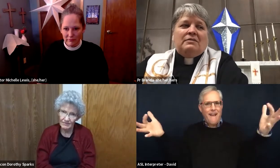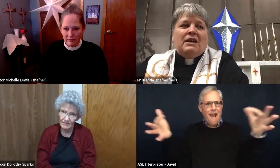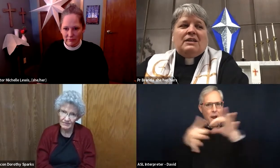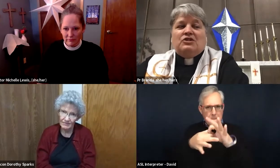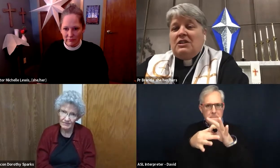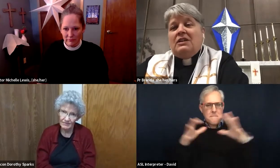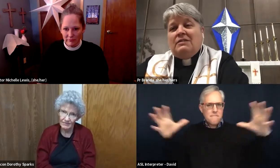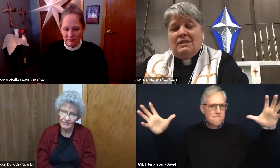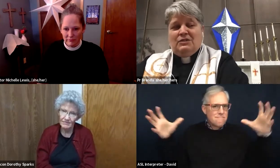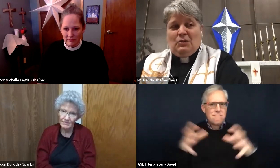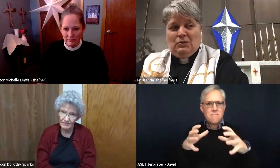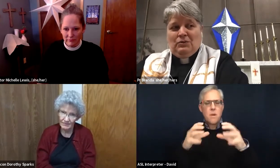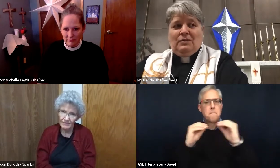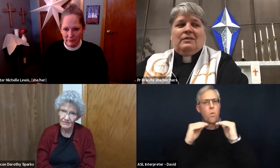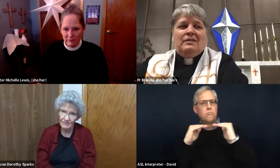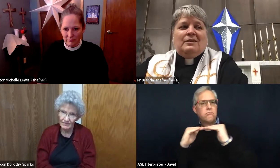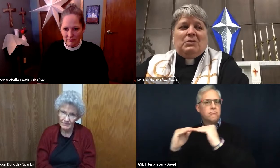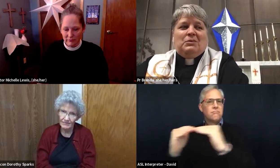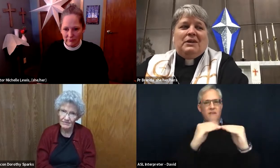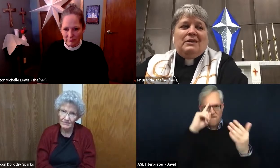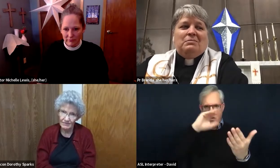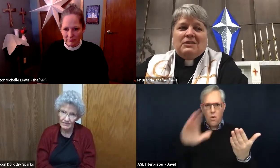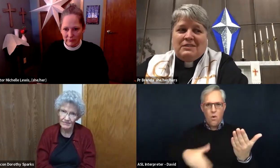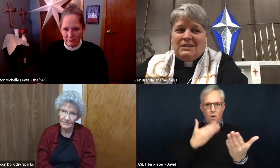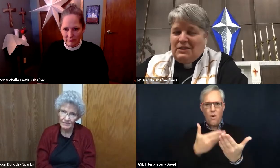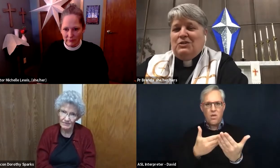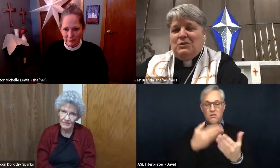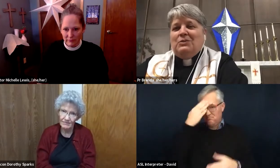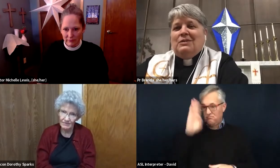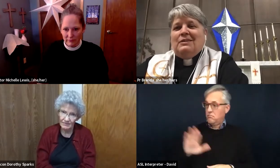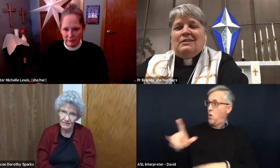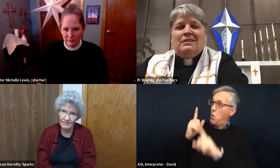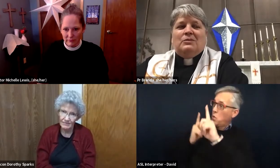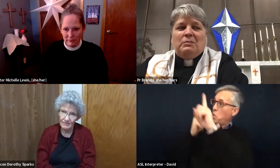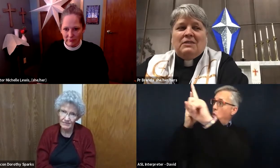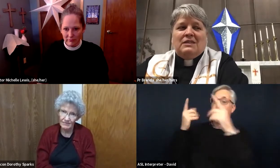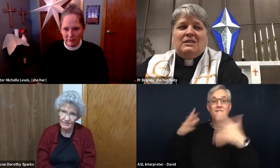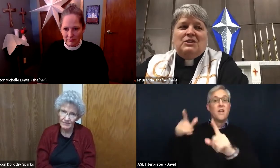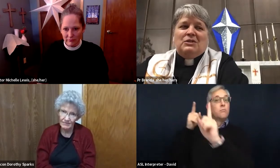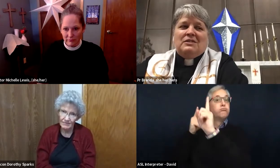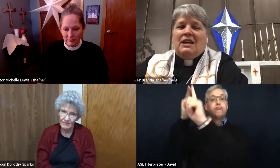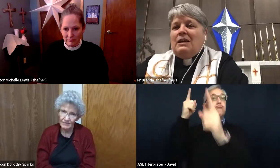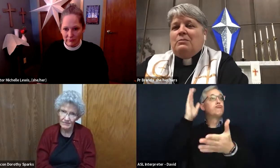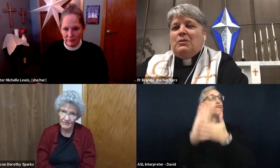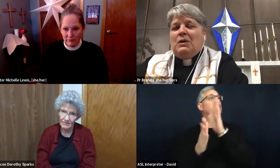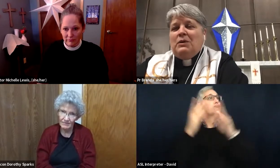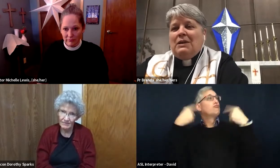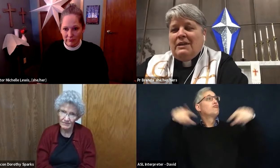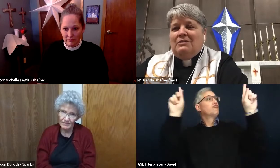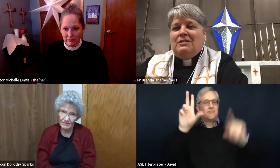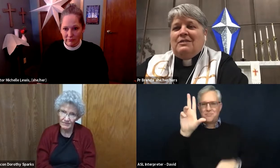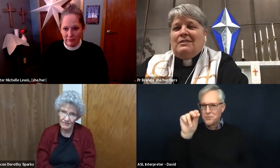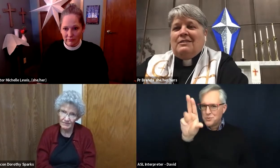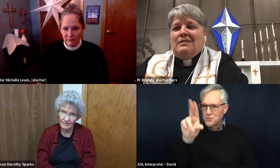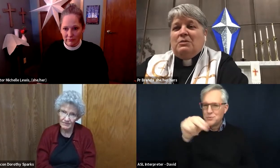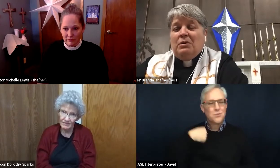that we have not achieved these goals, but we must continue. We must continue to stand up for what we